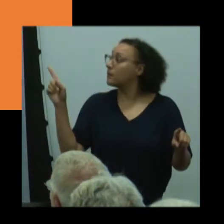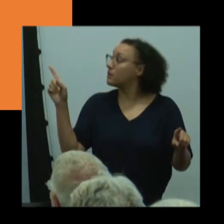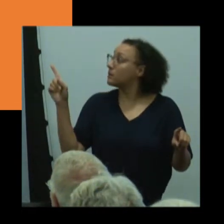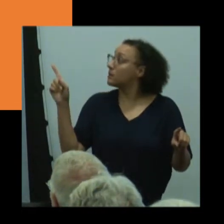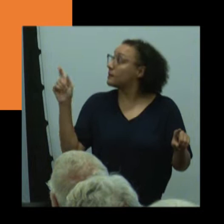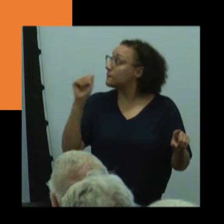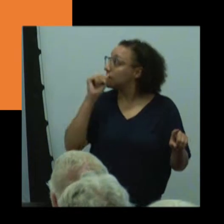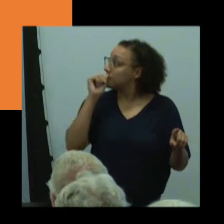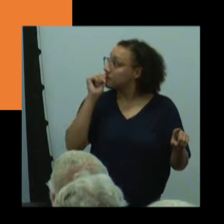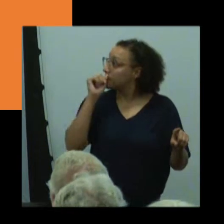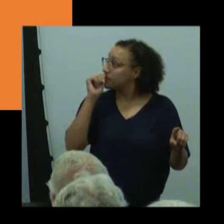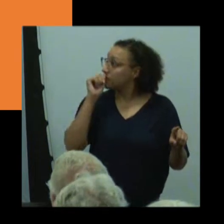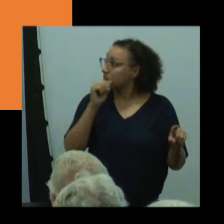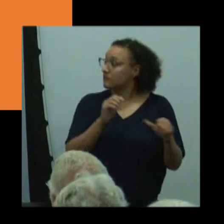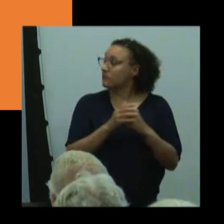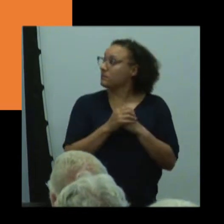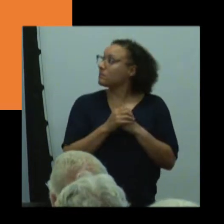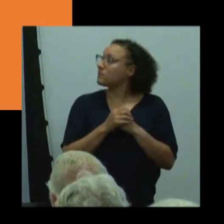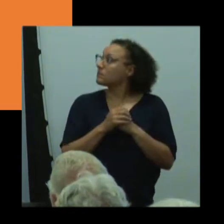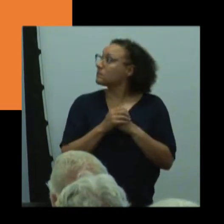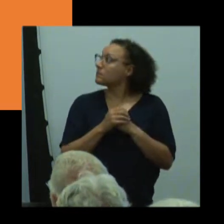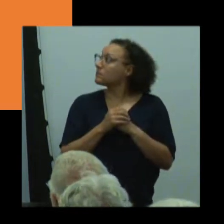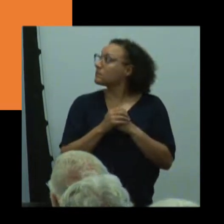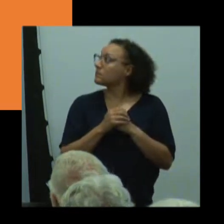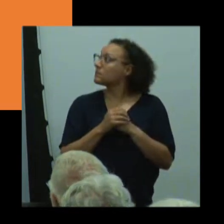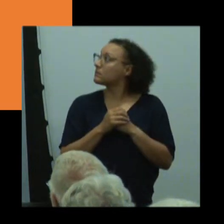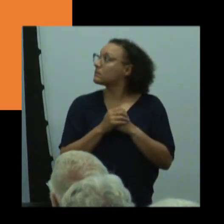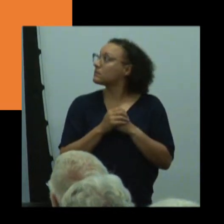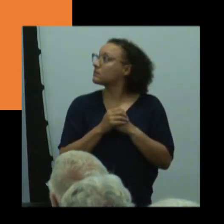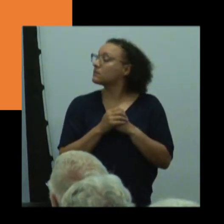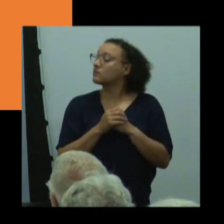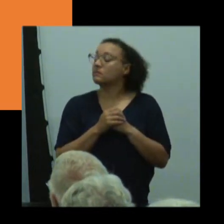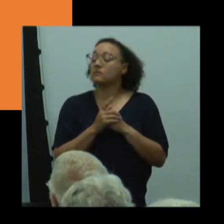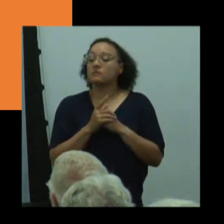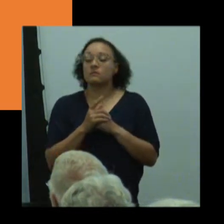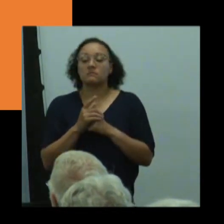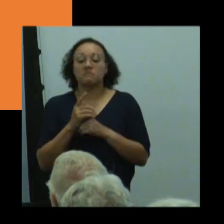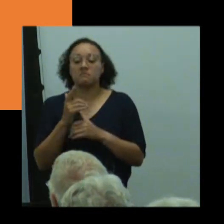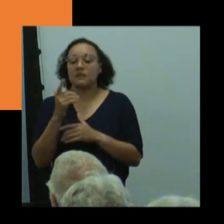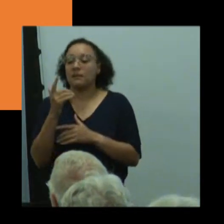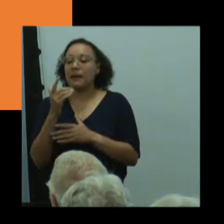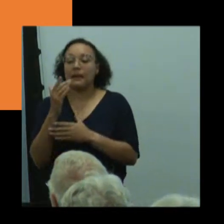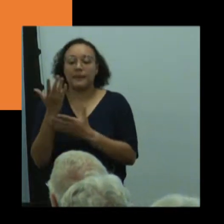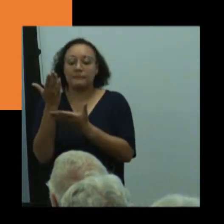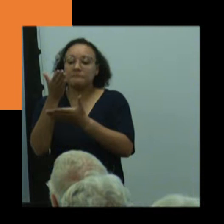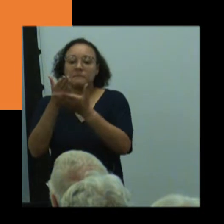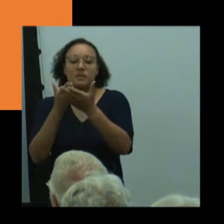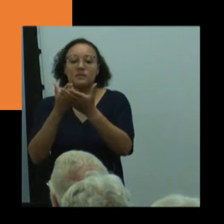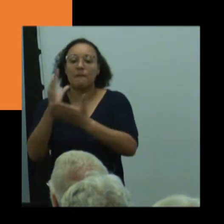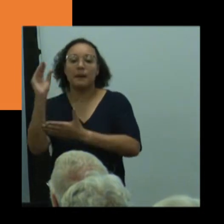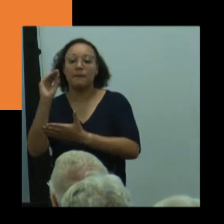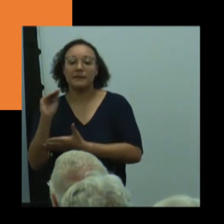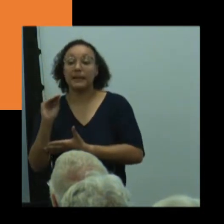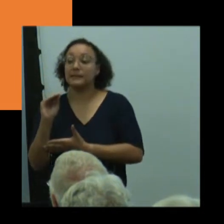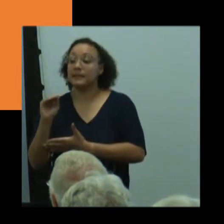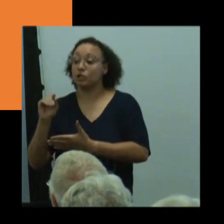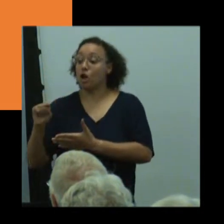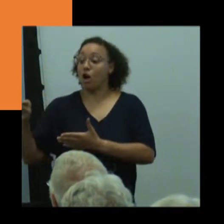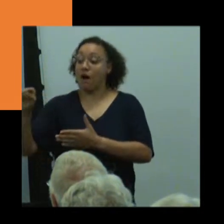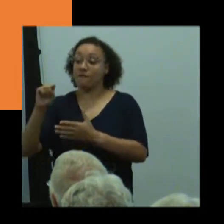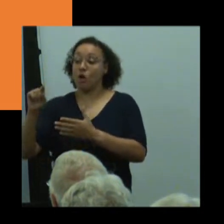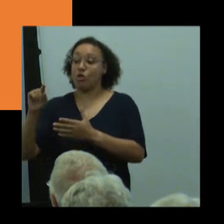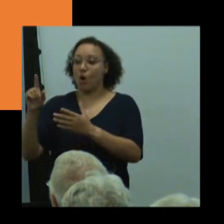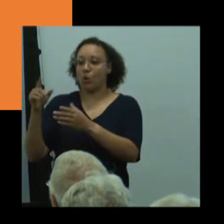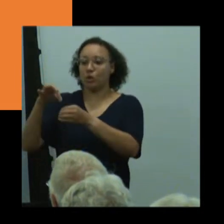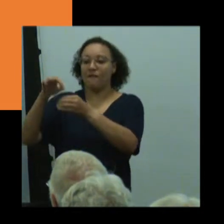it chops off a certain percentage of those voters on one side